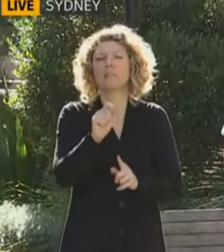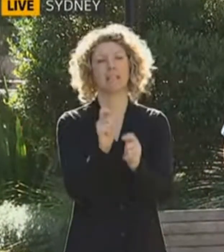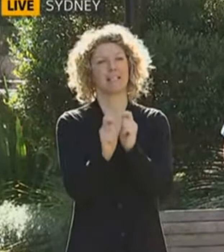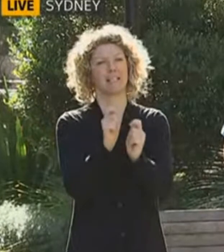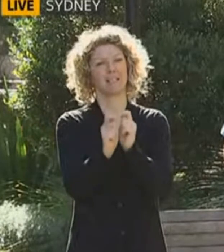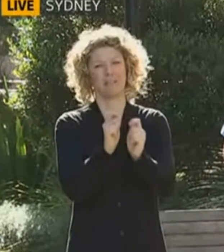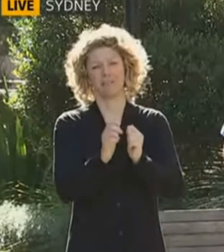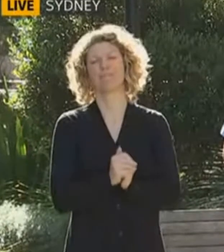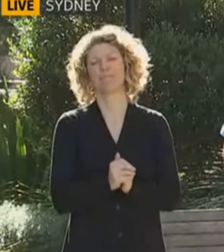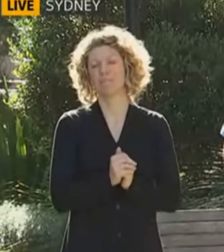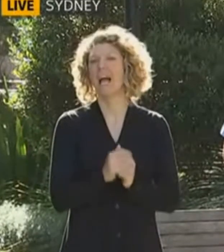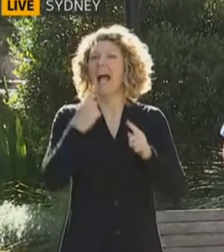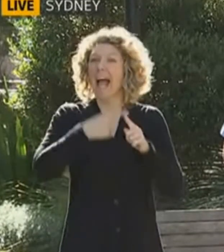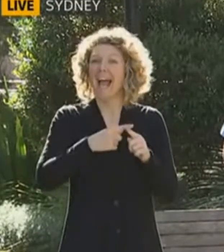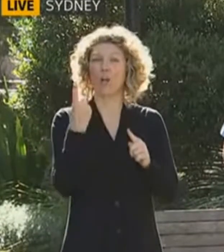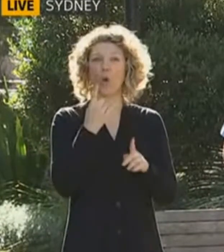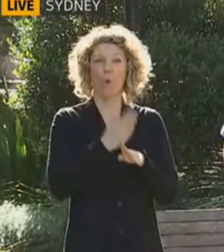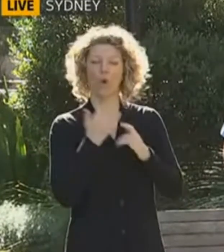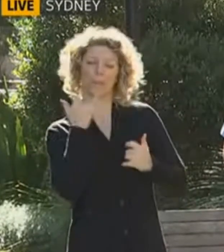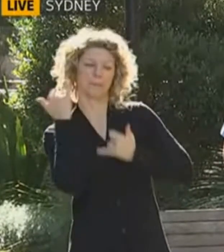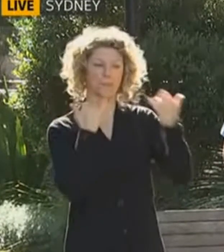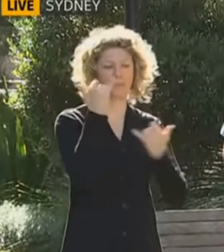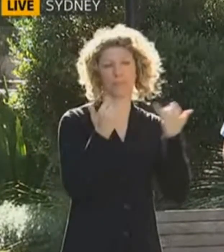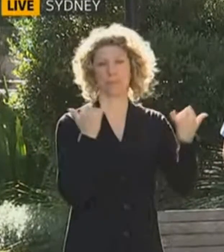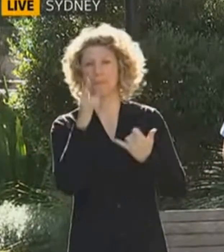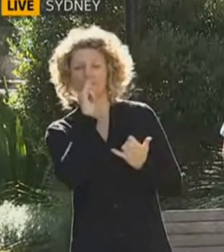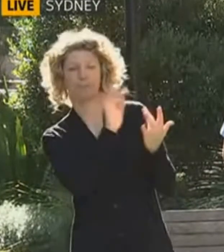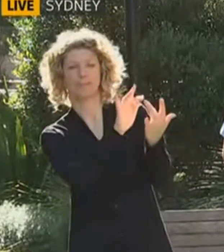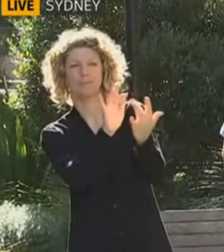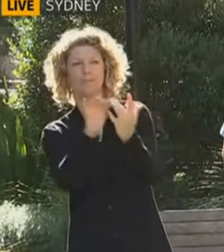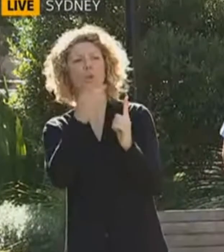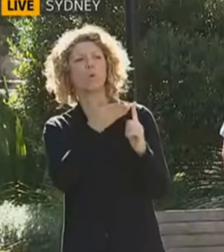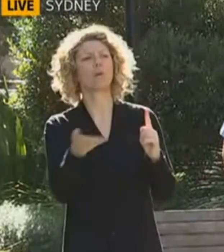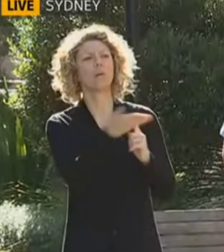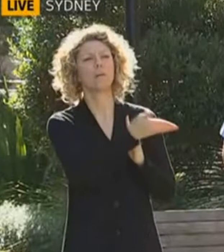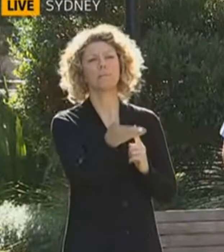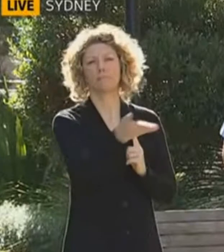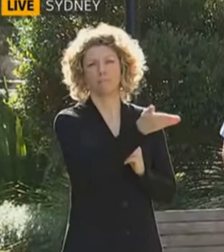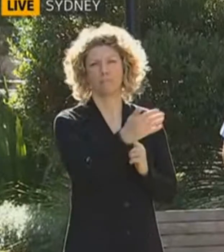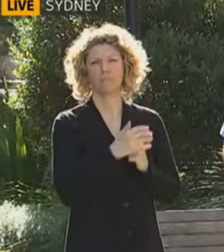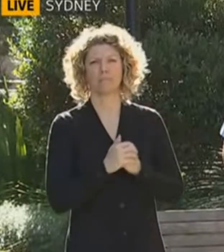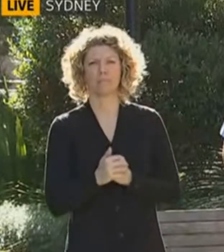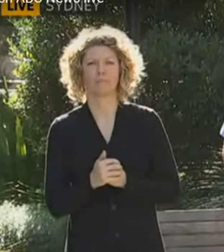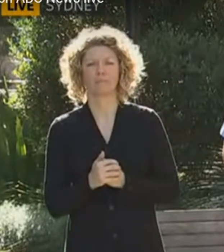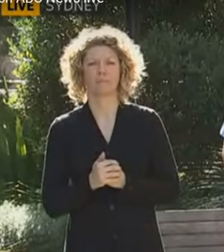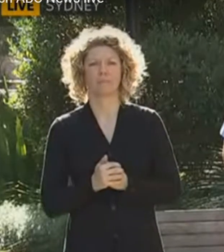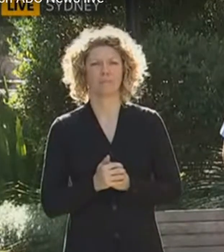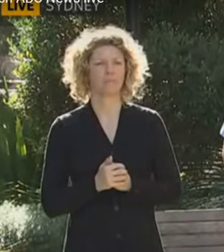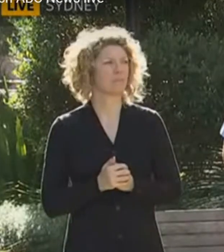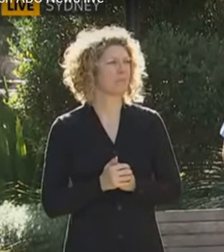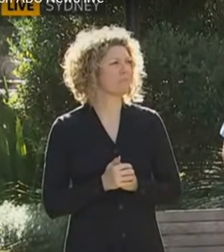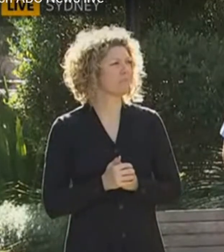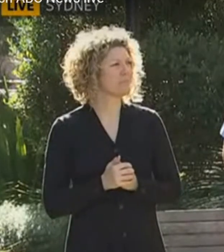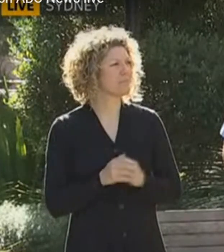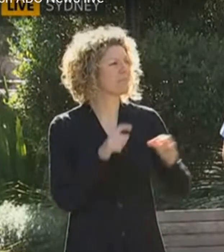excellent detectives, our contact tracers can get on top of it and make sure they don't continue the spread. Premier, those exemptions for the essential workers, the